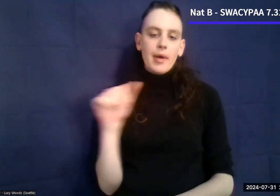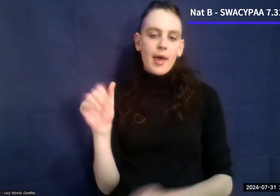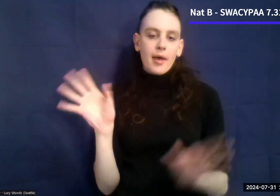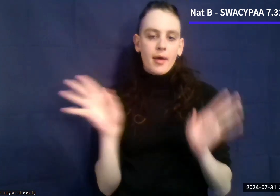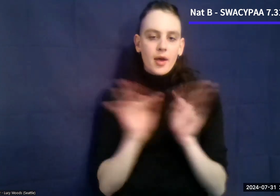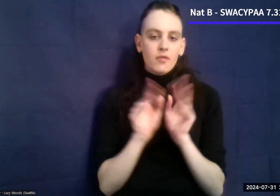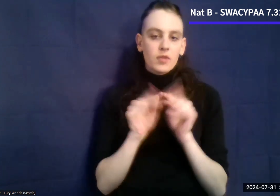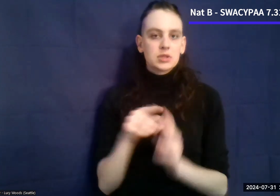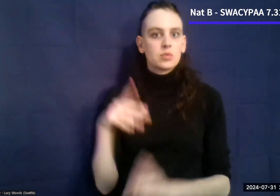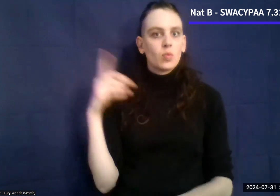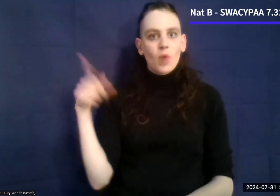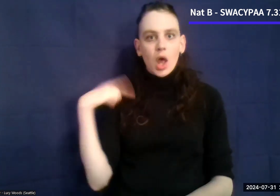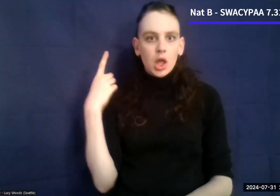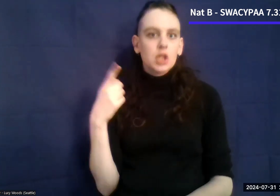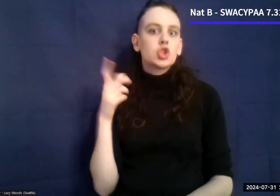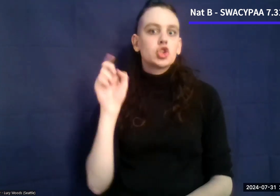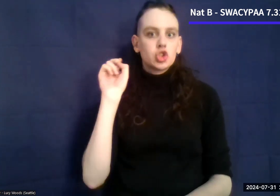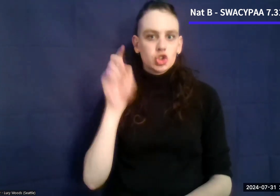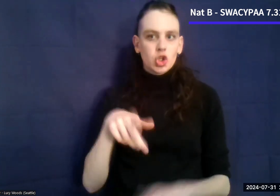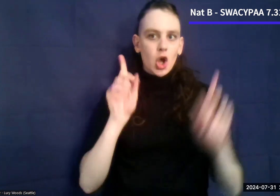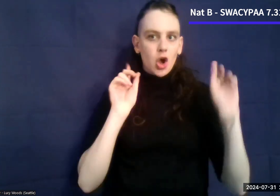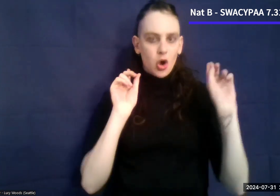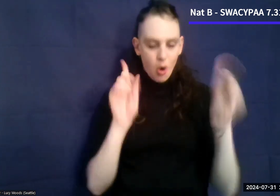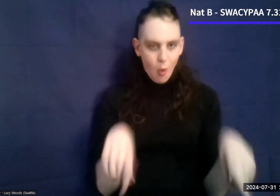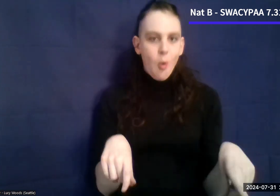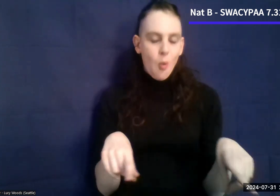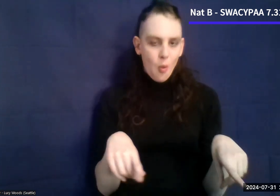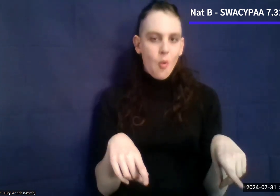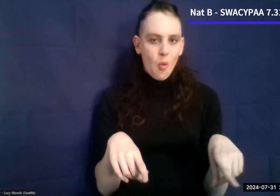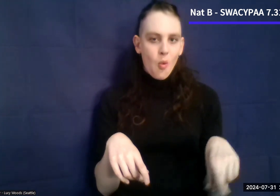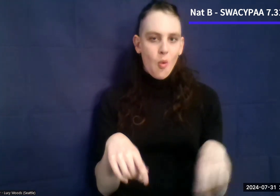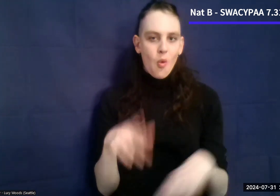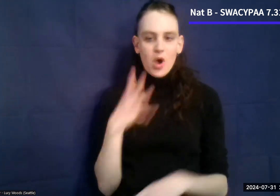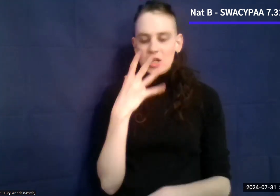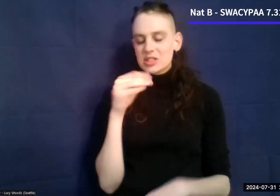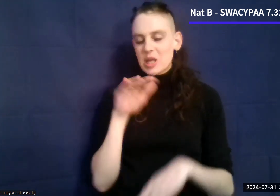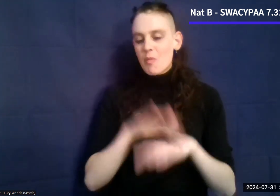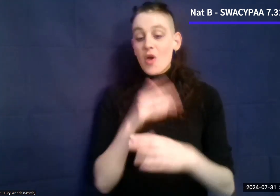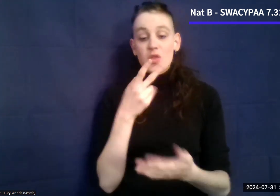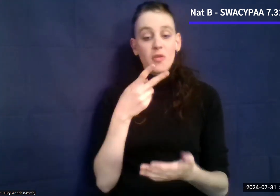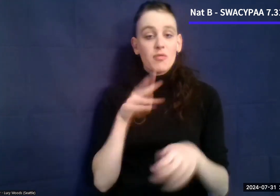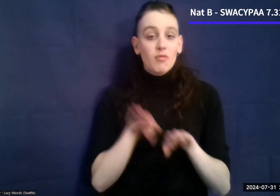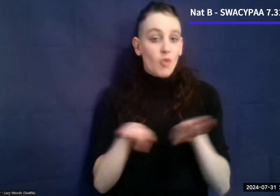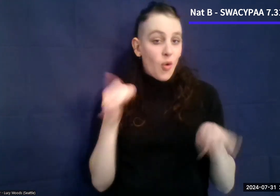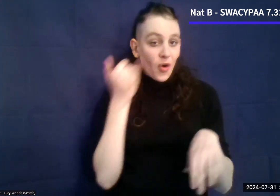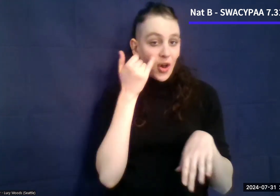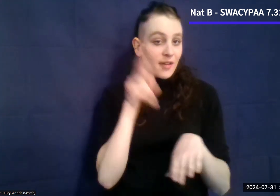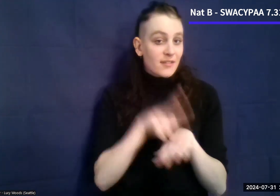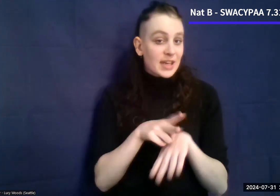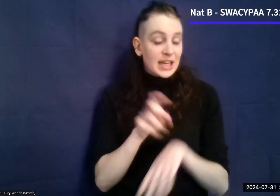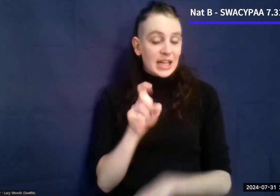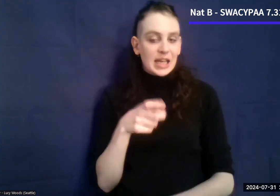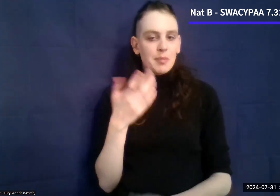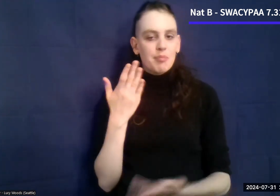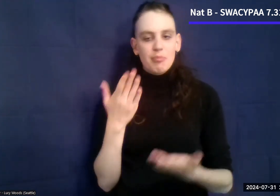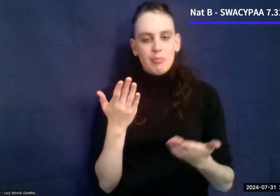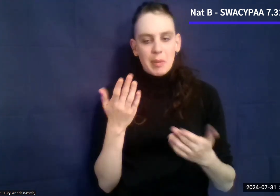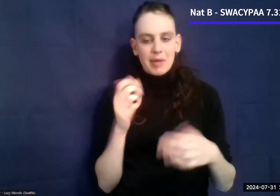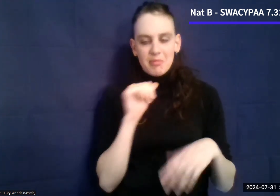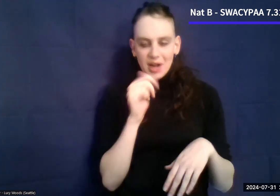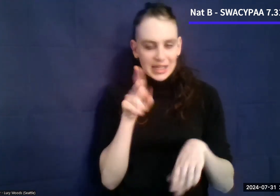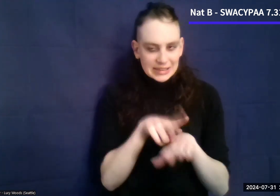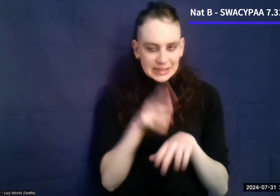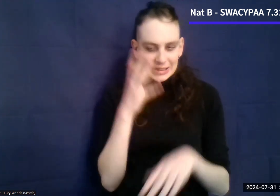It's wild. You should do it. Like sleep on the floor if you have to. You probably won't sleep, but like I encourage you to do it